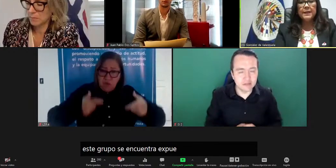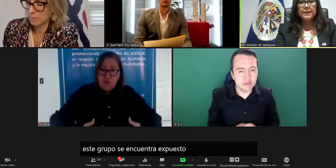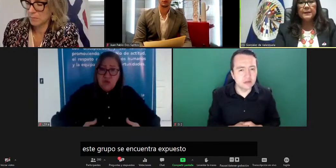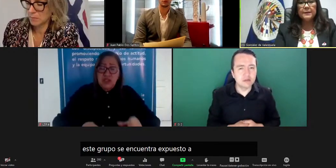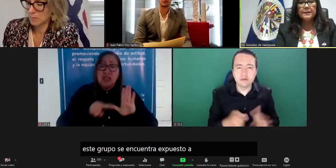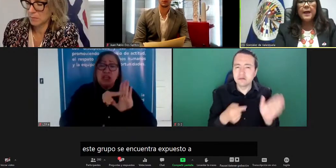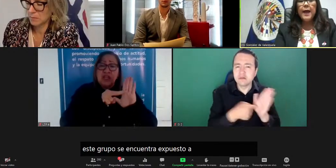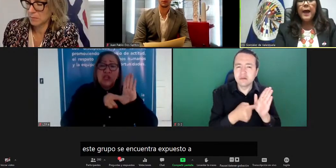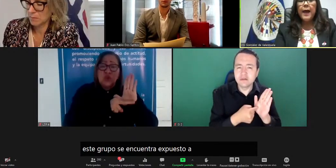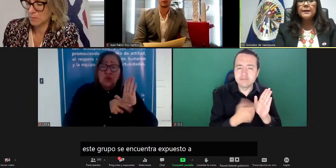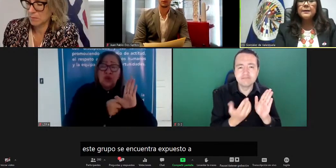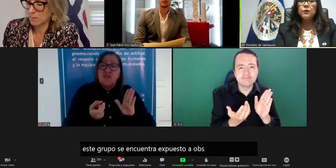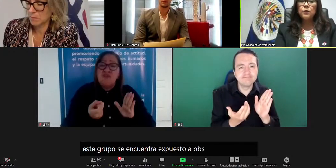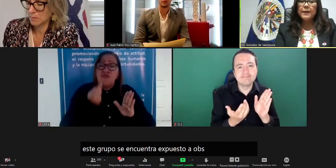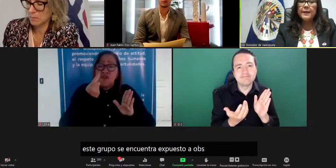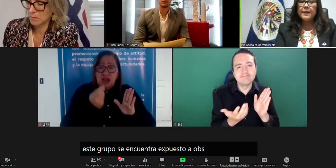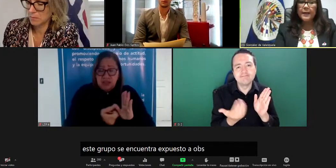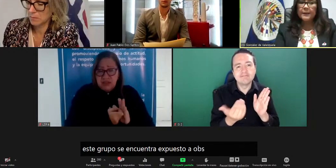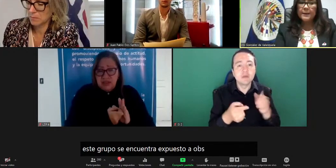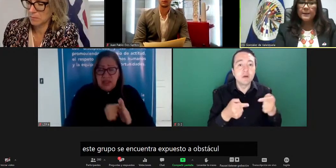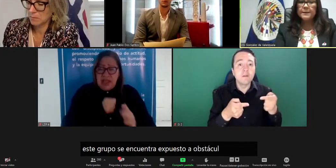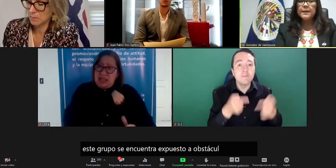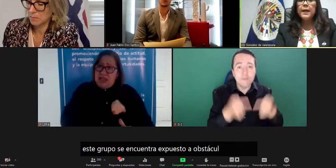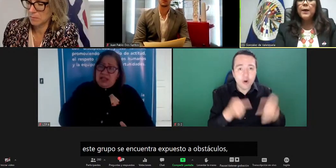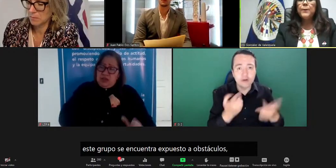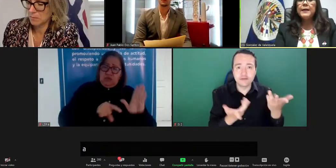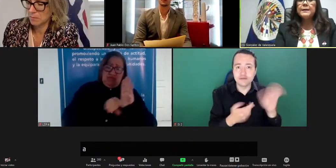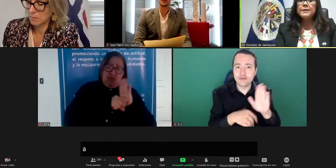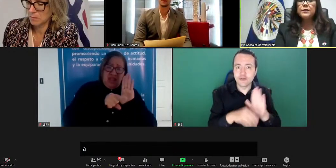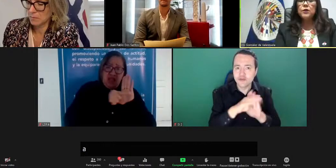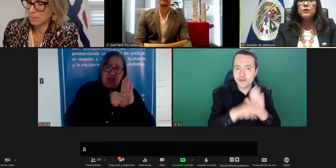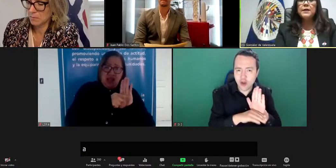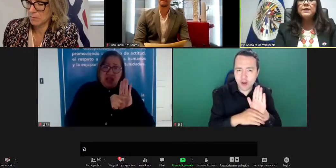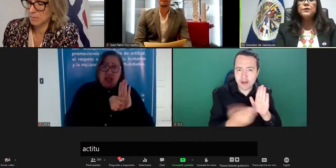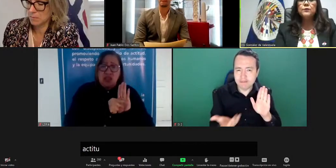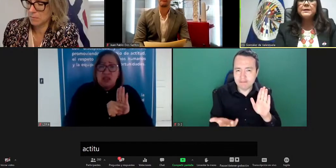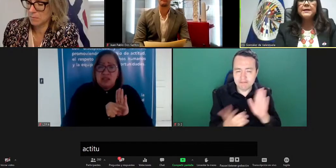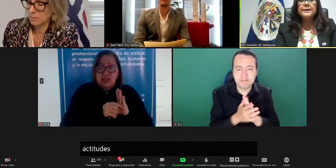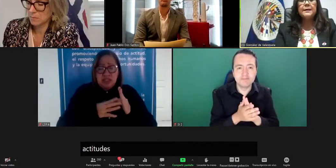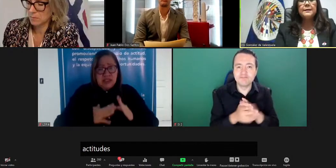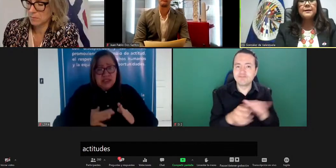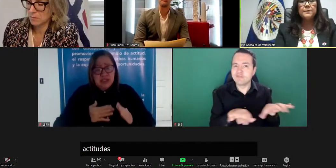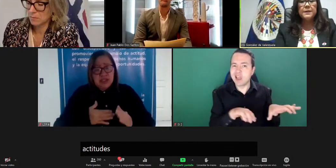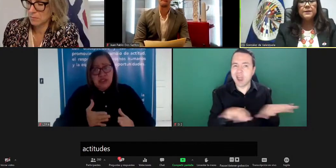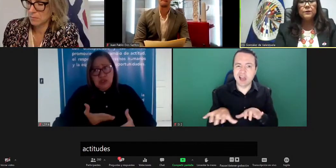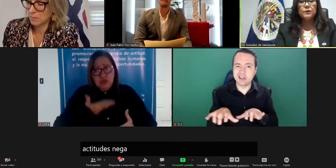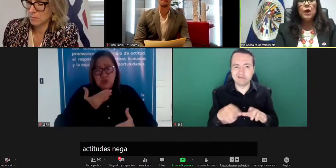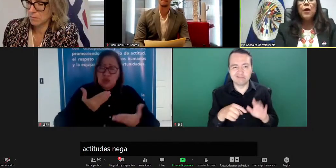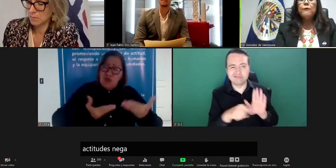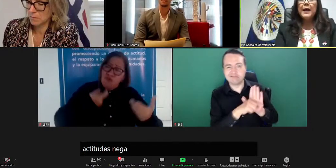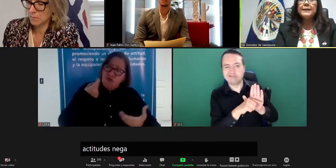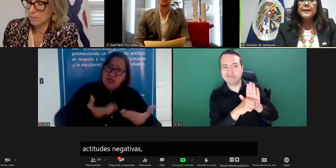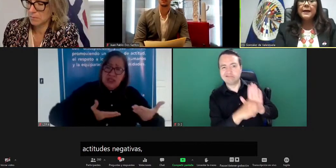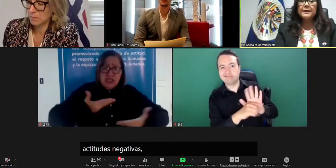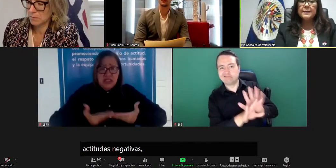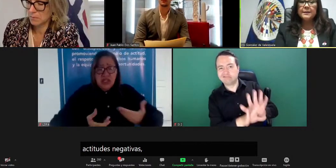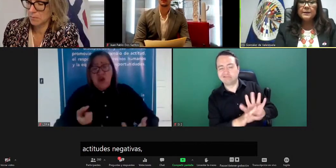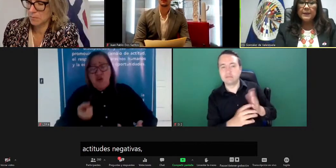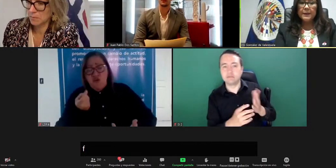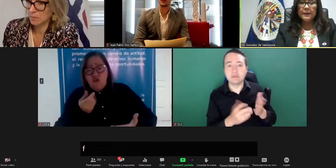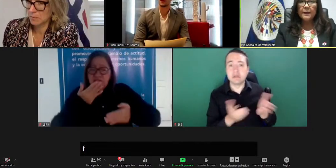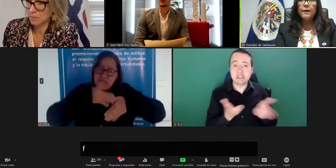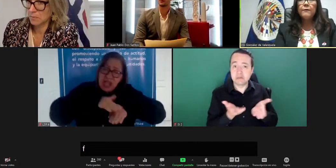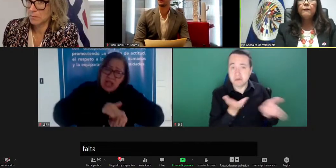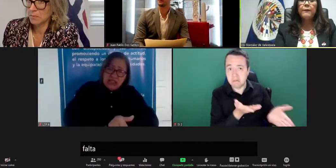such as policies and insufficient regulations negative attitudes insufficient service